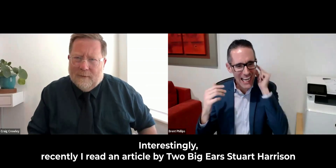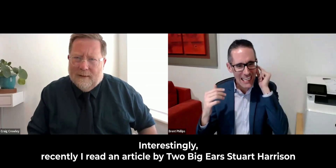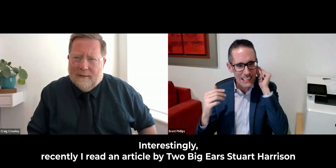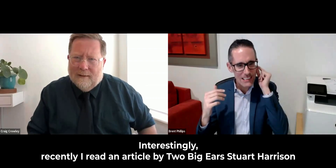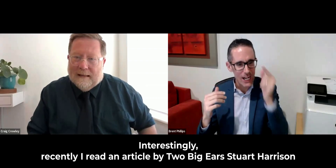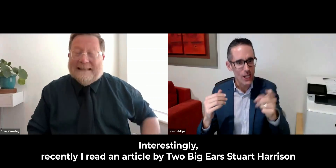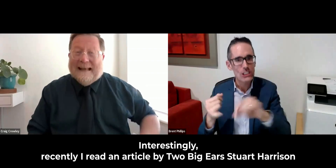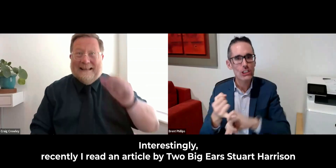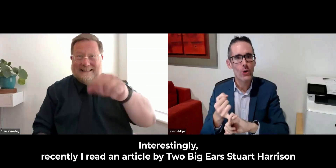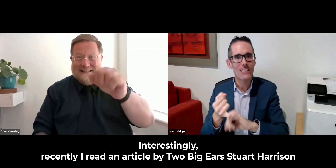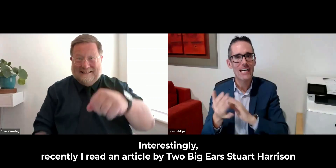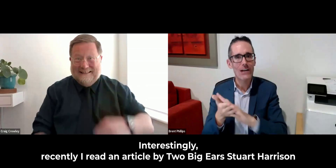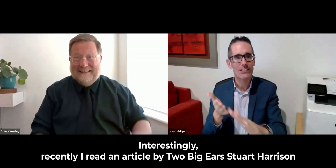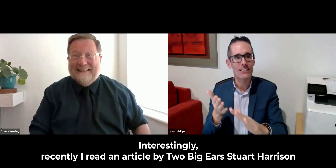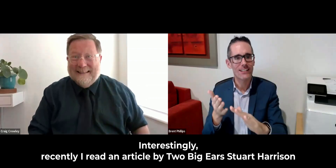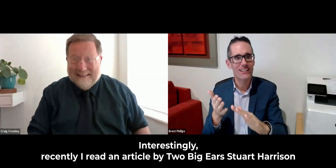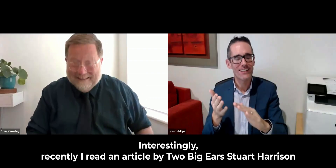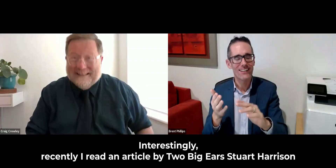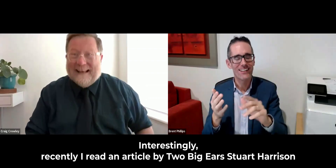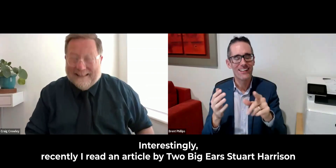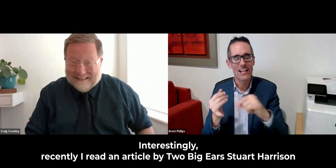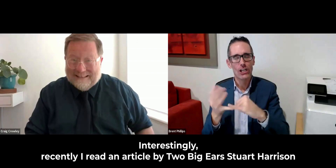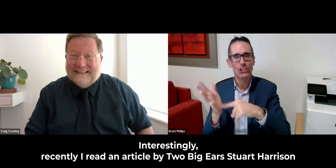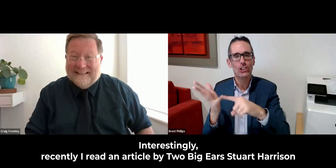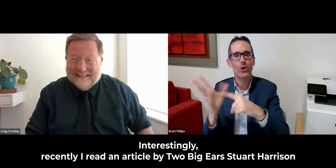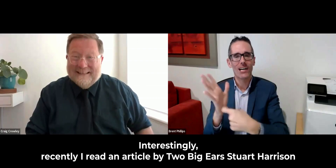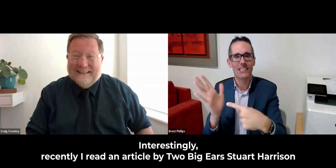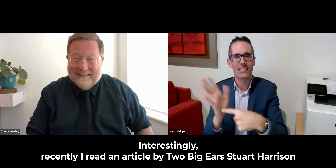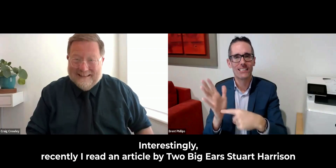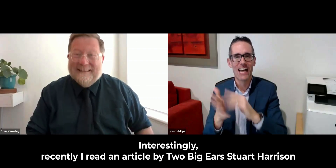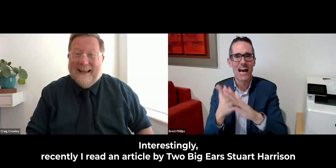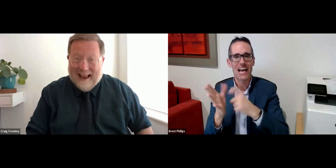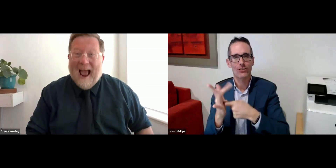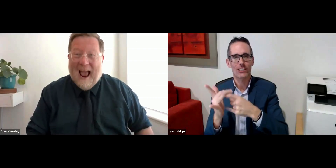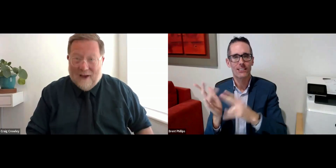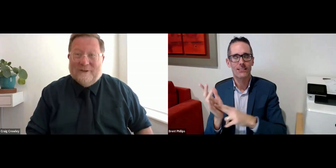article by Two Big Ears. Stuart Harrison